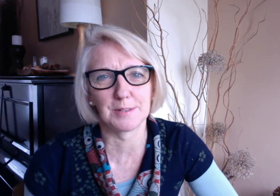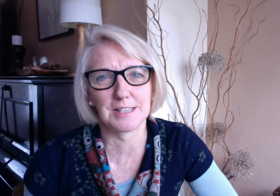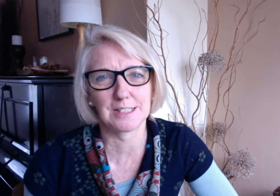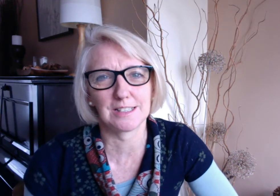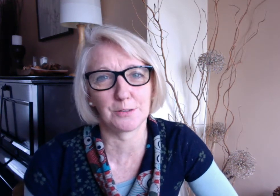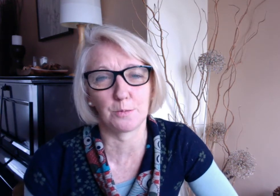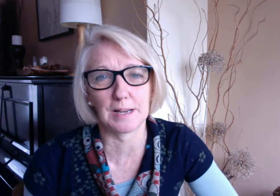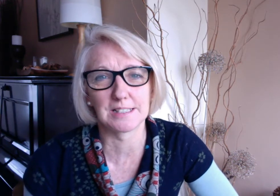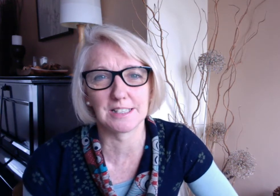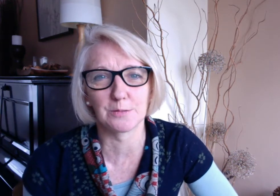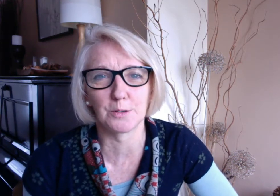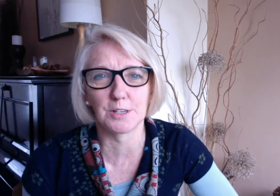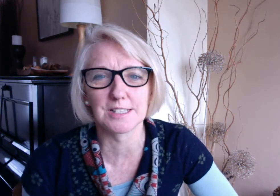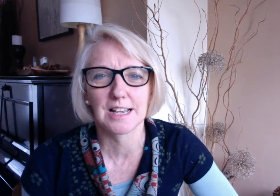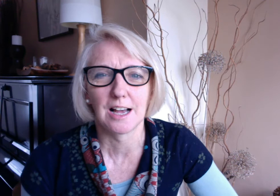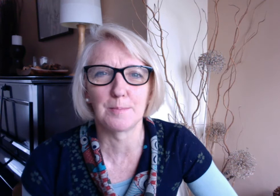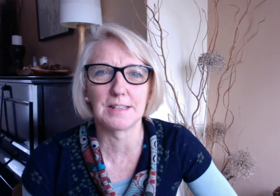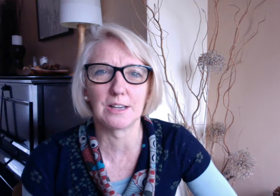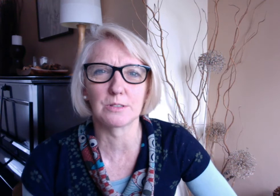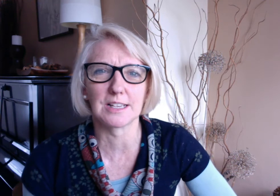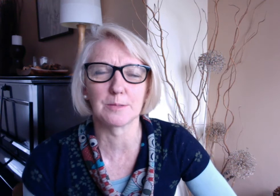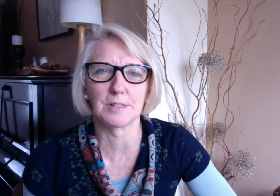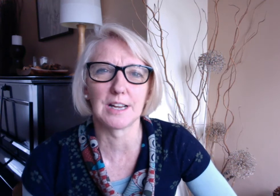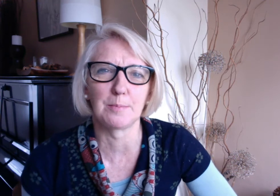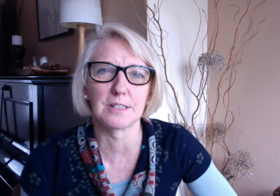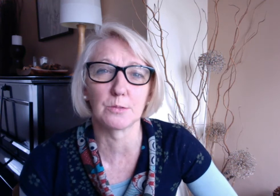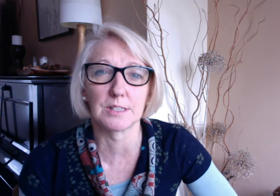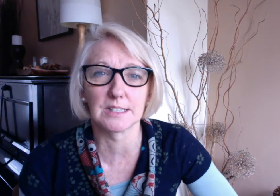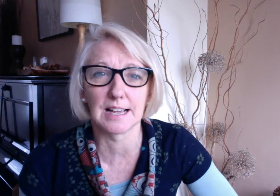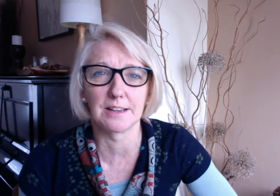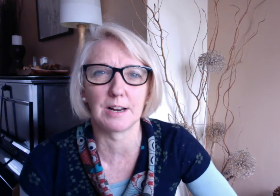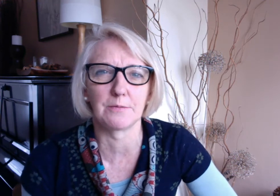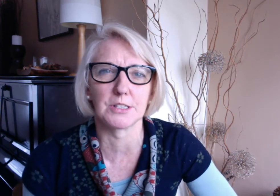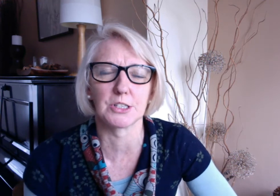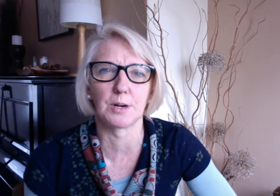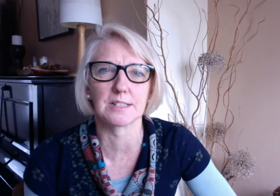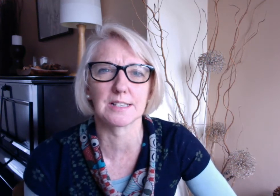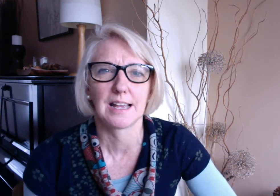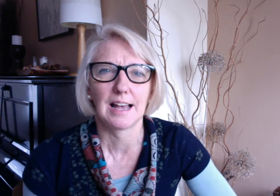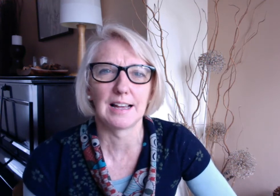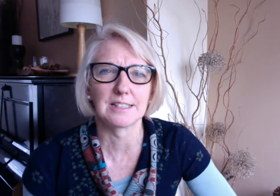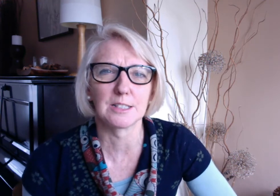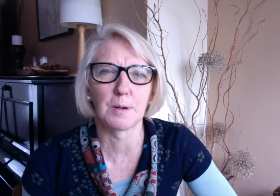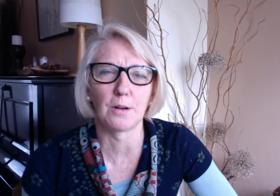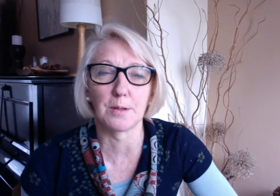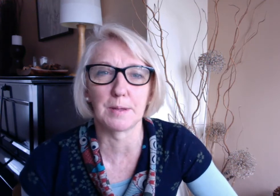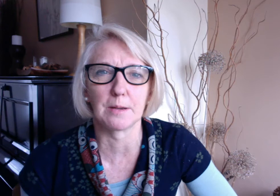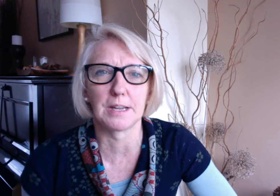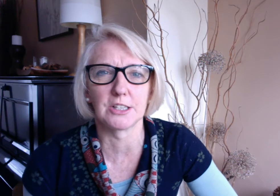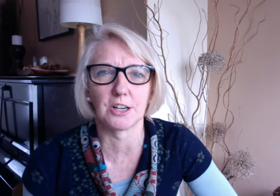these difficult passages for us in the Old Testament and helping us to understand their relevance to us and as part of that bigger picture